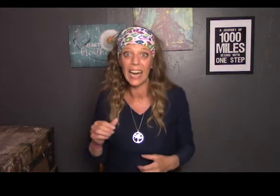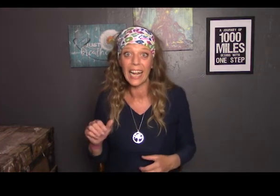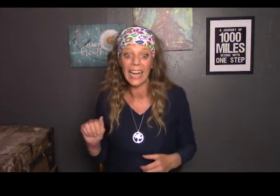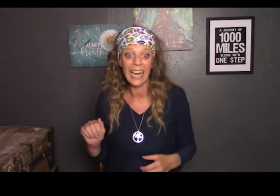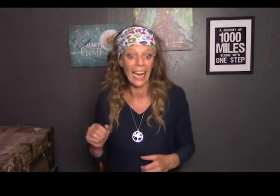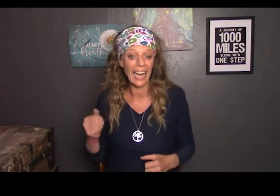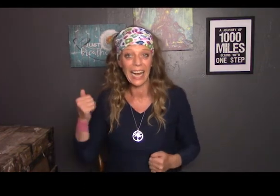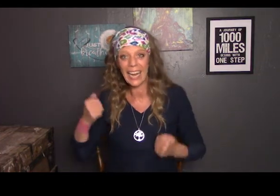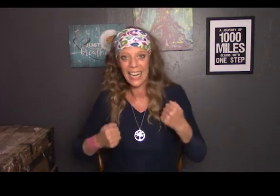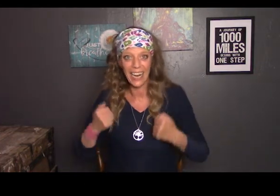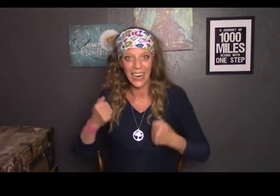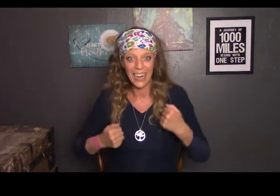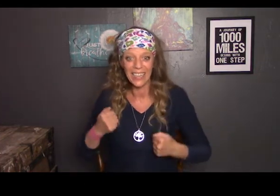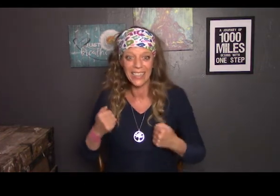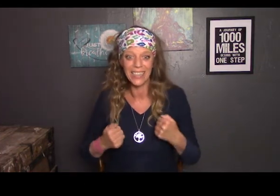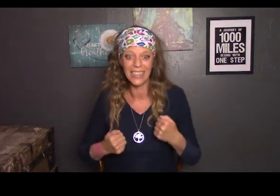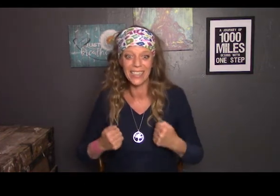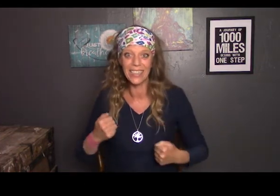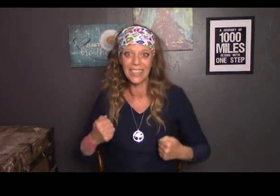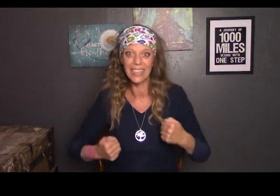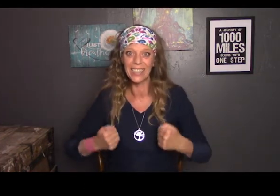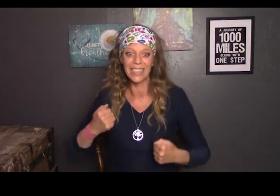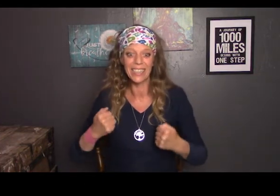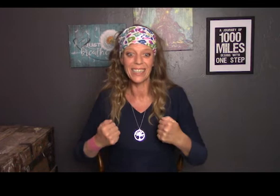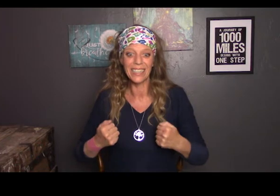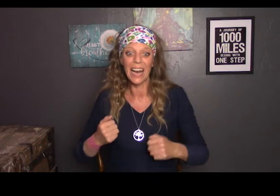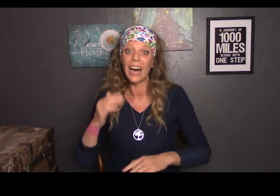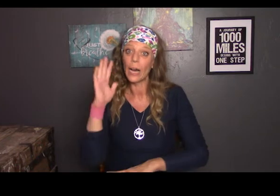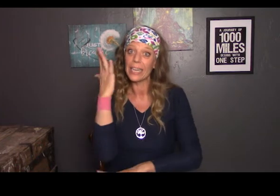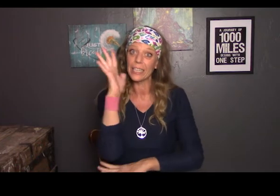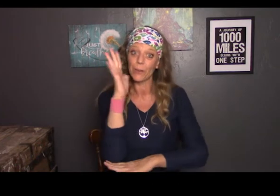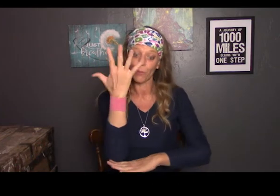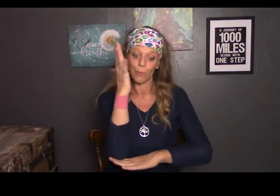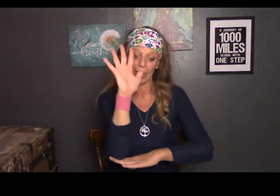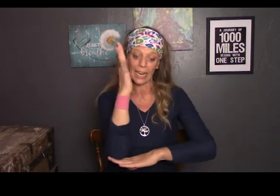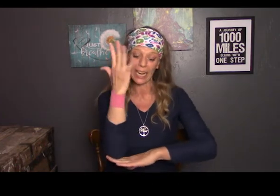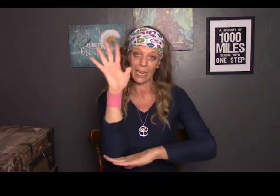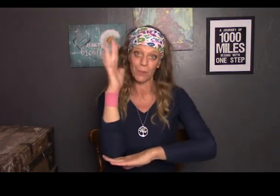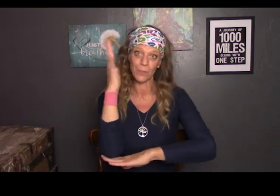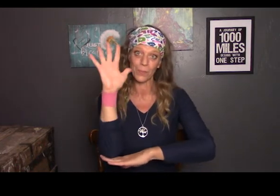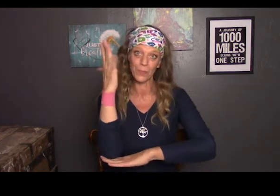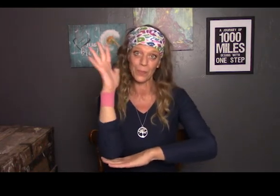like a car, a tree,